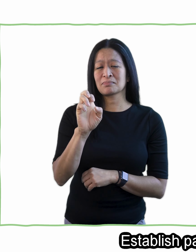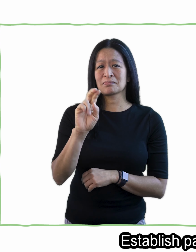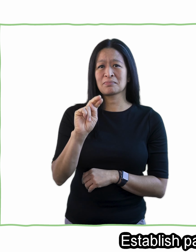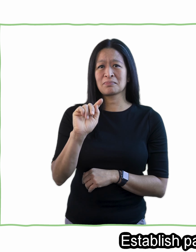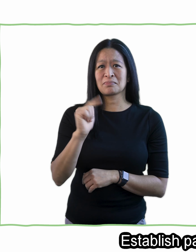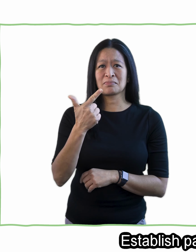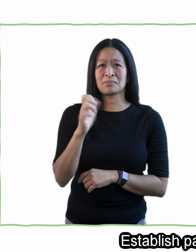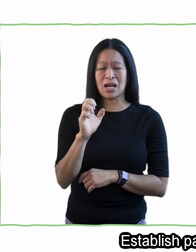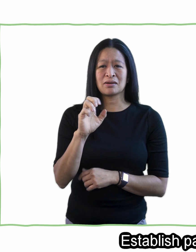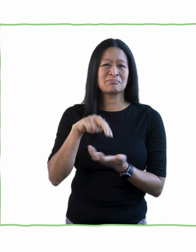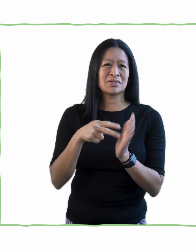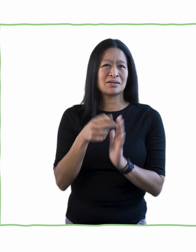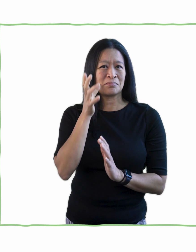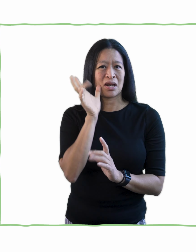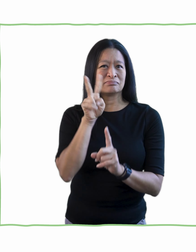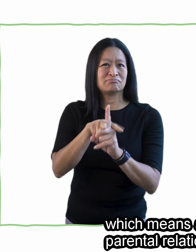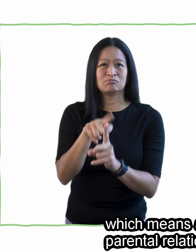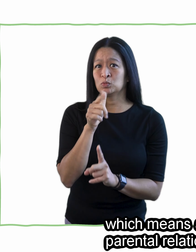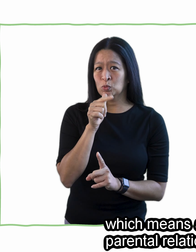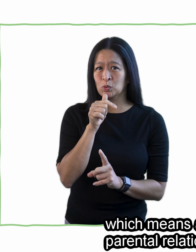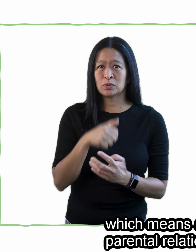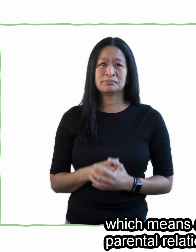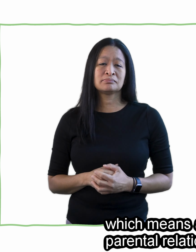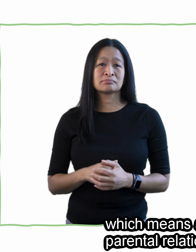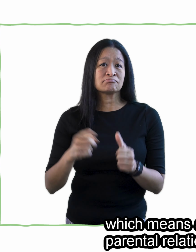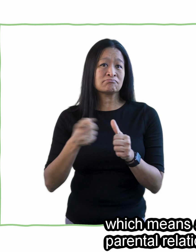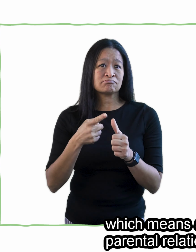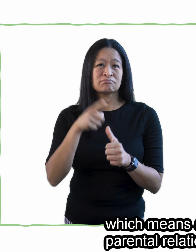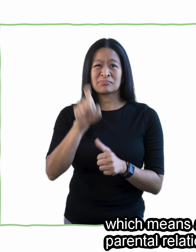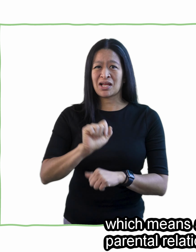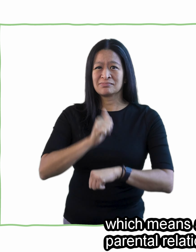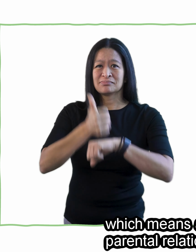Establish parentage, which means assigning a parental relationship.